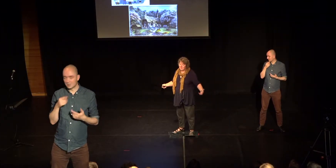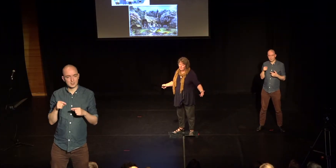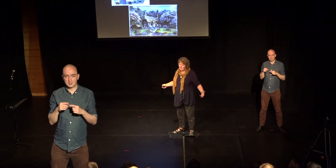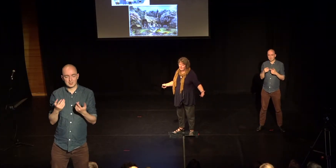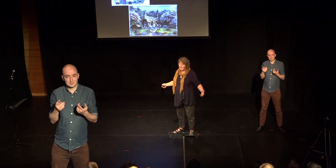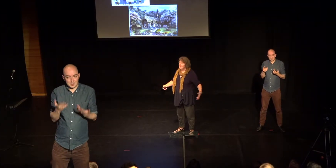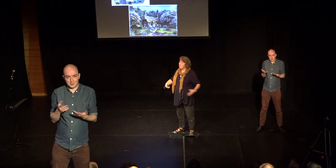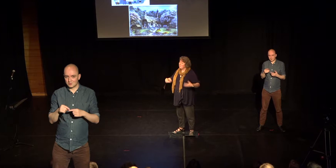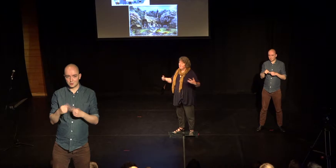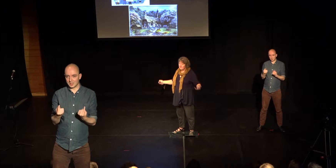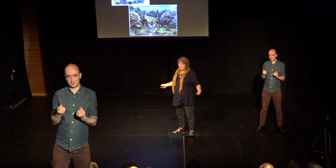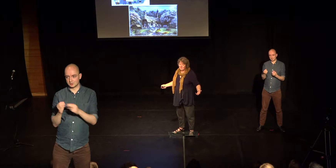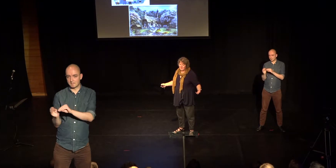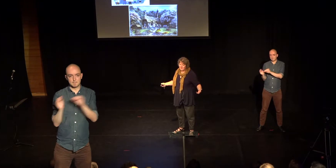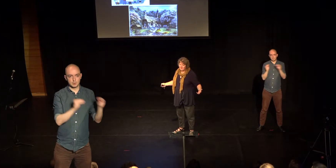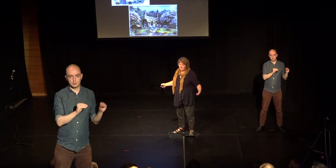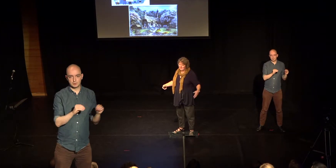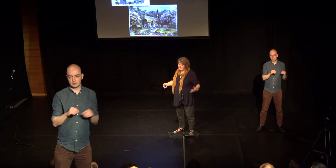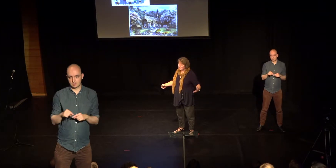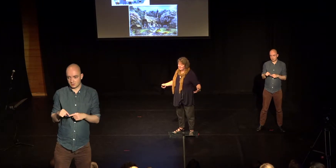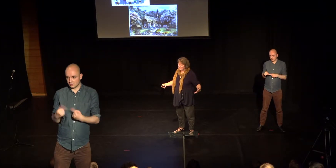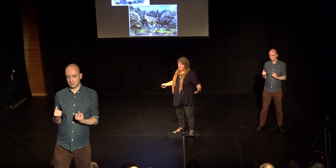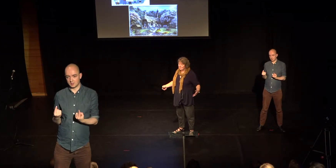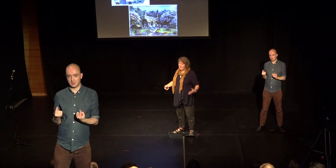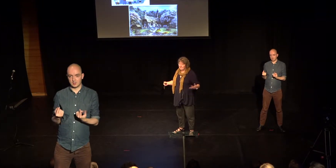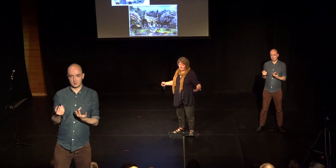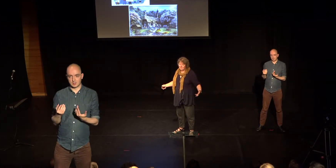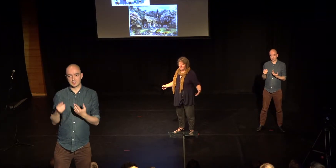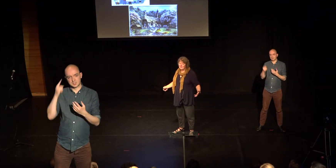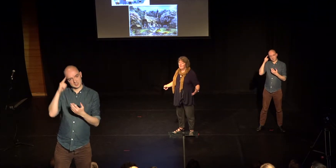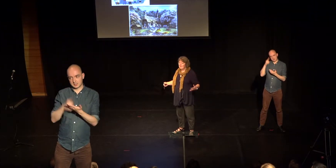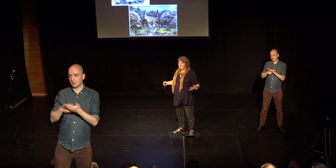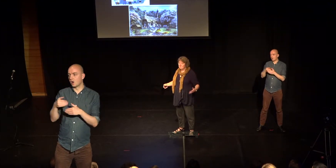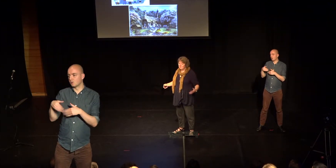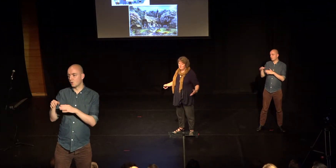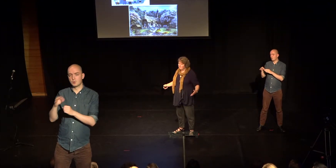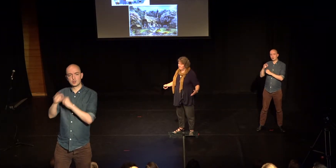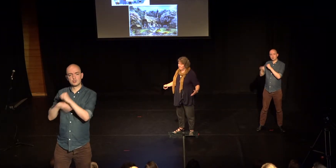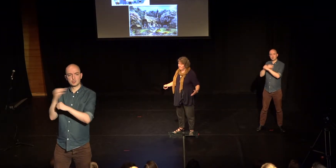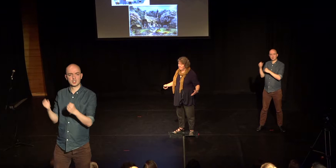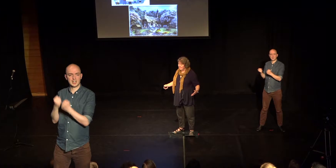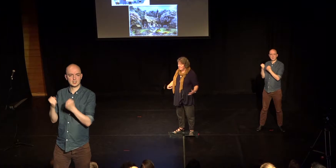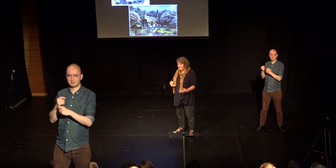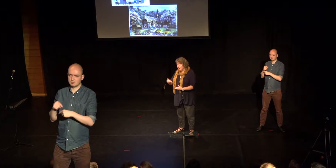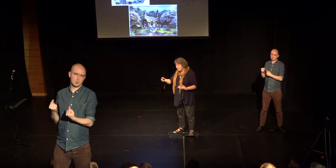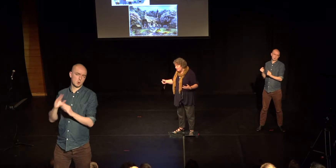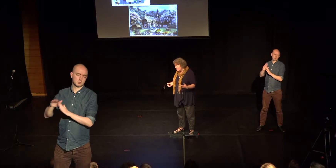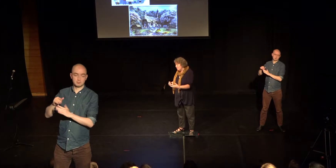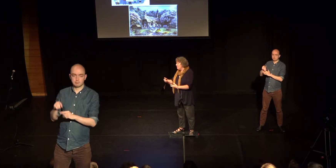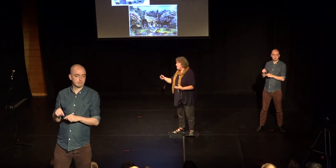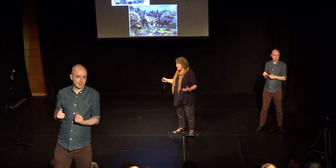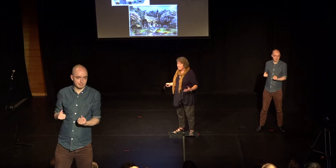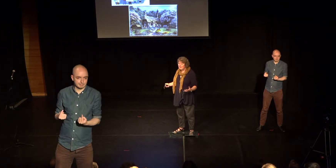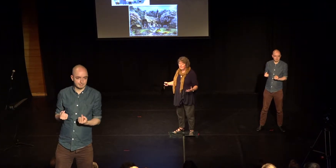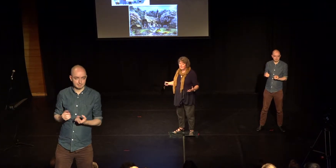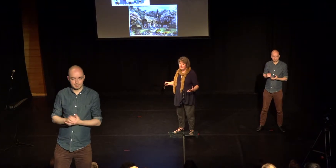get far enough away. You can't get rid of the power plant, you need it. So we have to live with it, and so we've got to solve this problem. But it kind of drives the